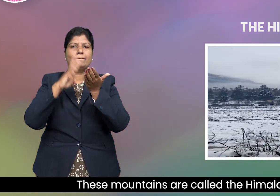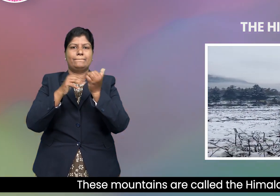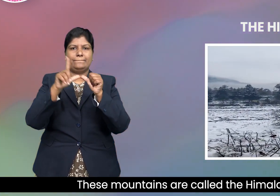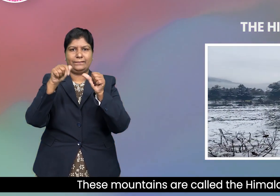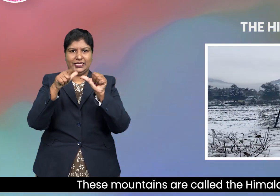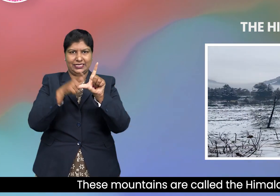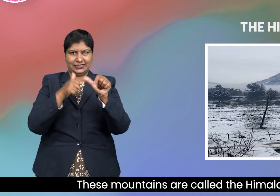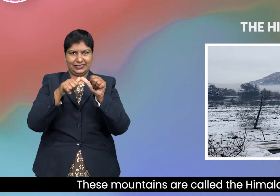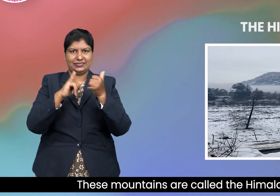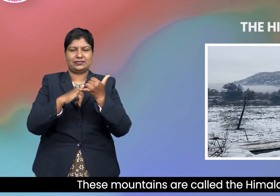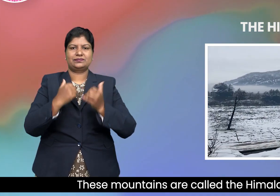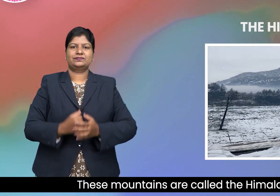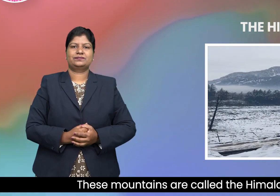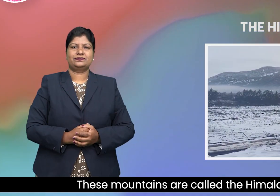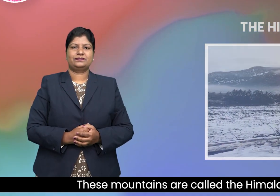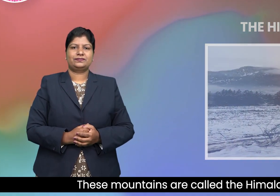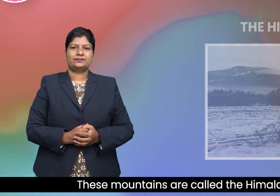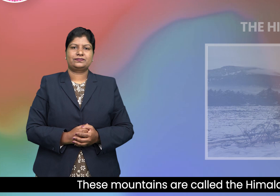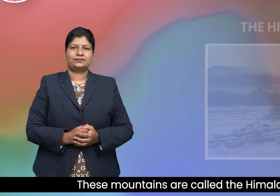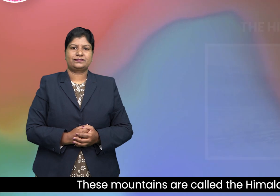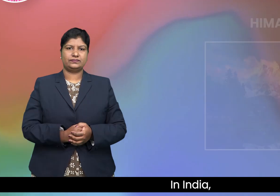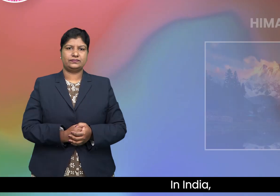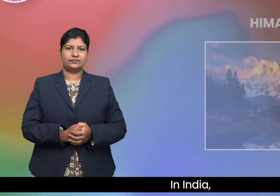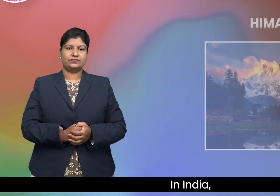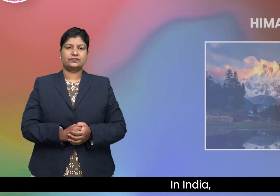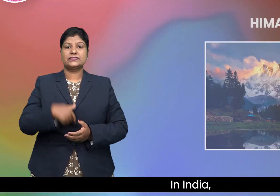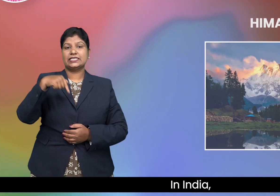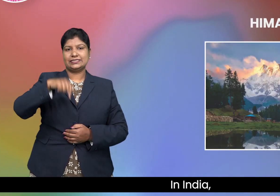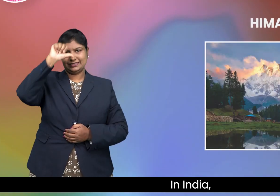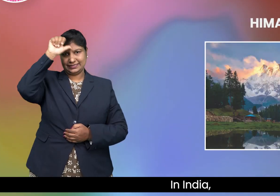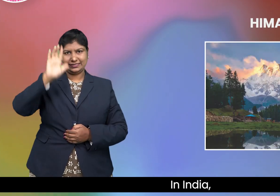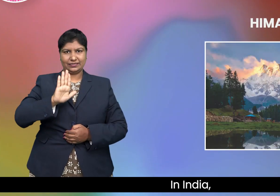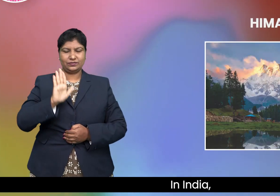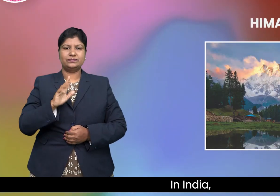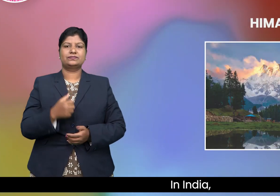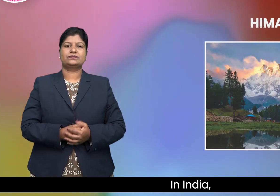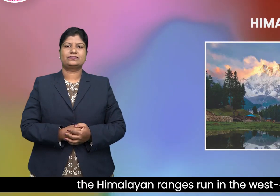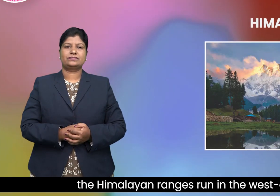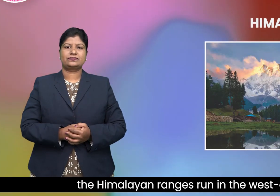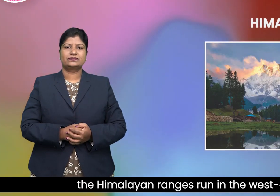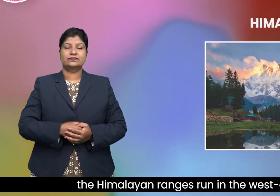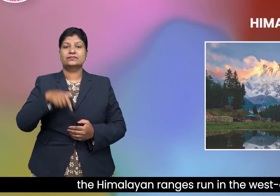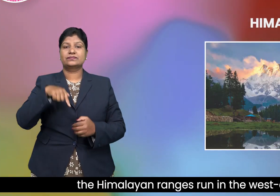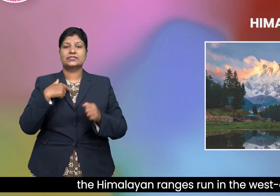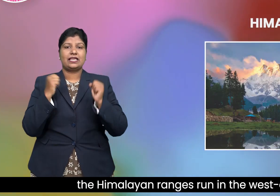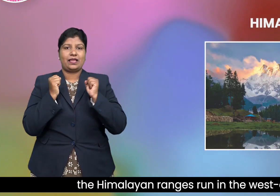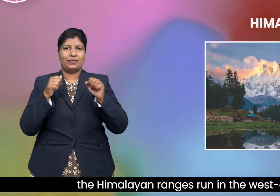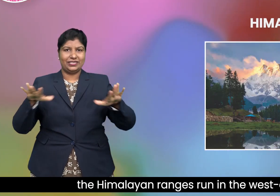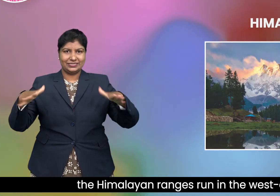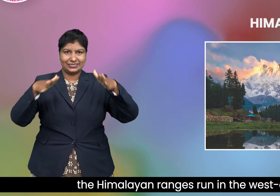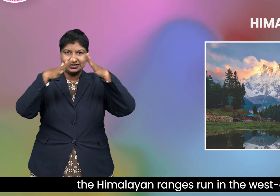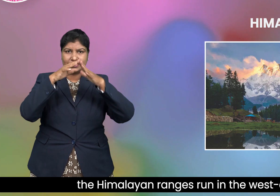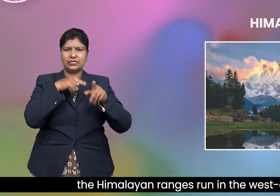in India the Himalayan ranges